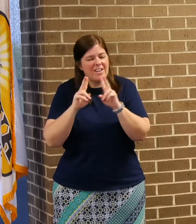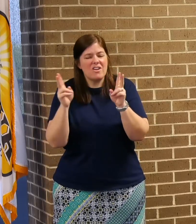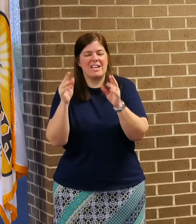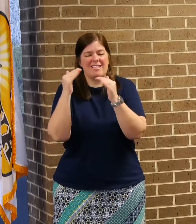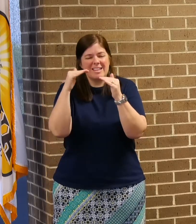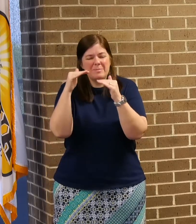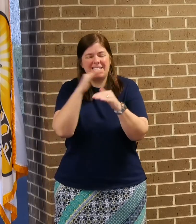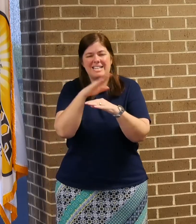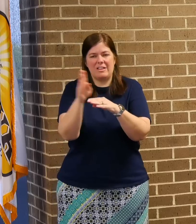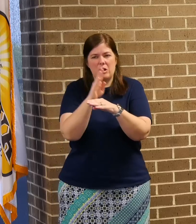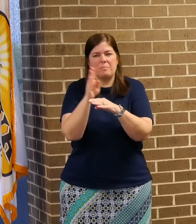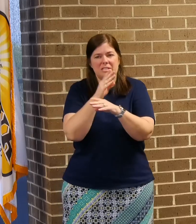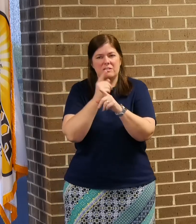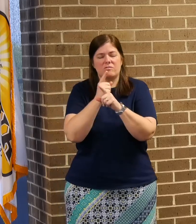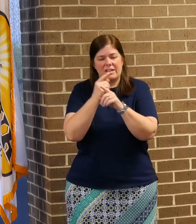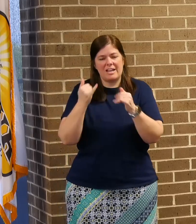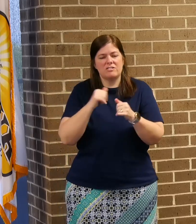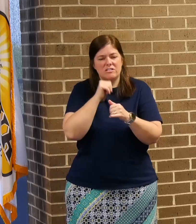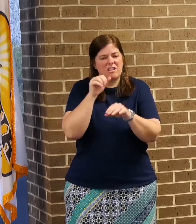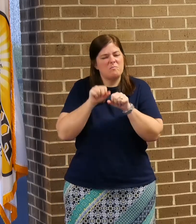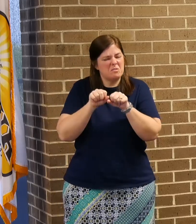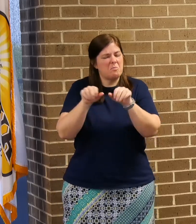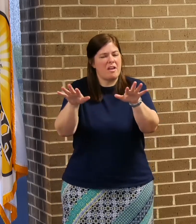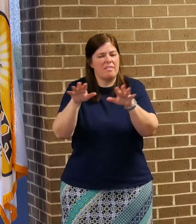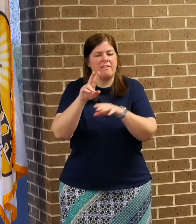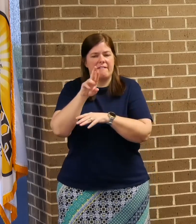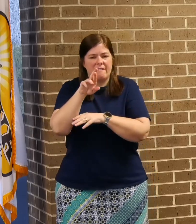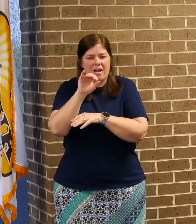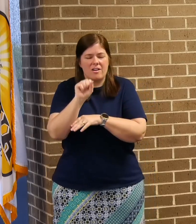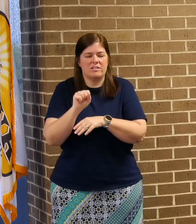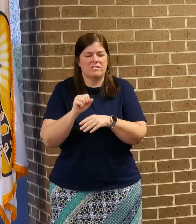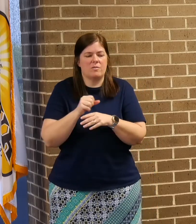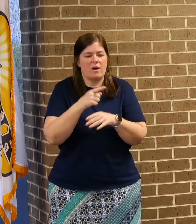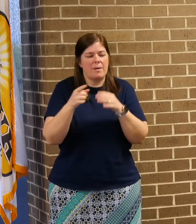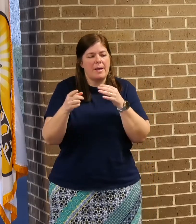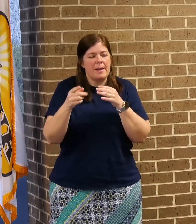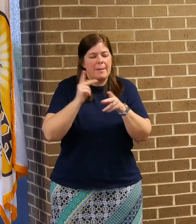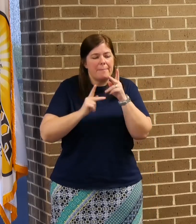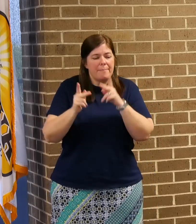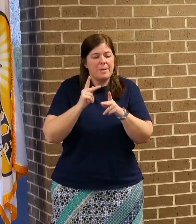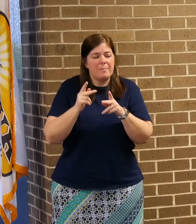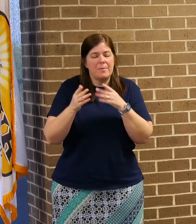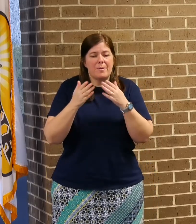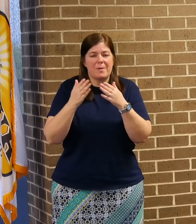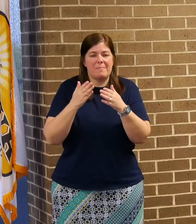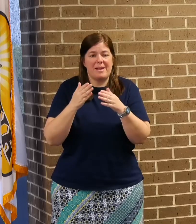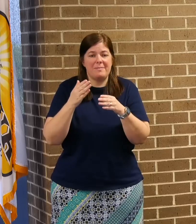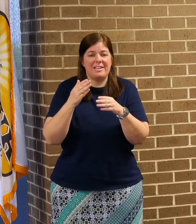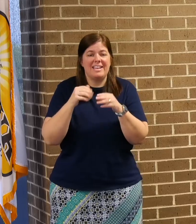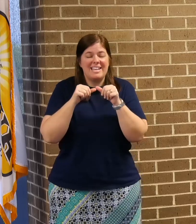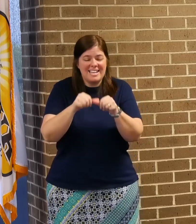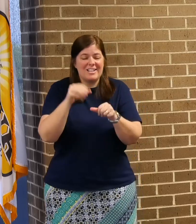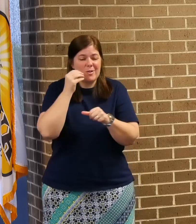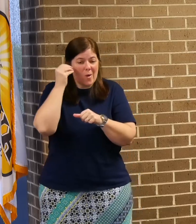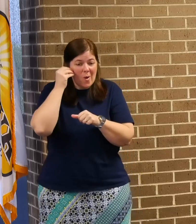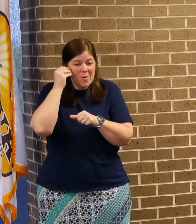prevent the spread of COVID-19. While residents may be quarantined in their homes, that is no reason to stop enjoying